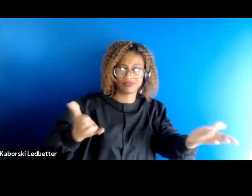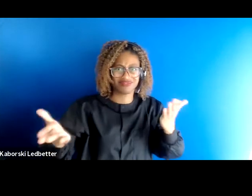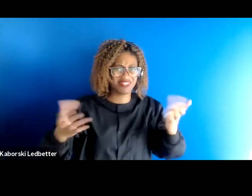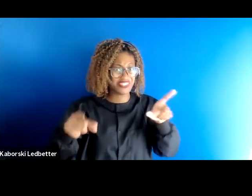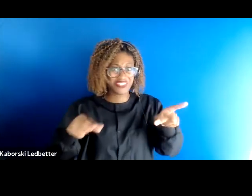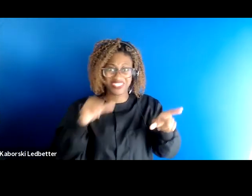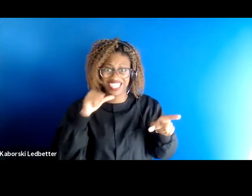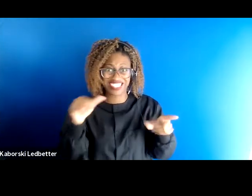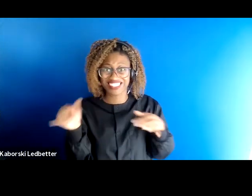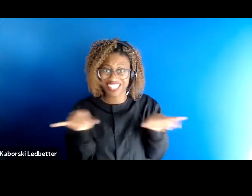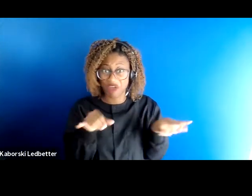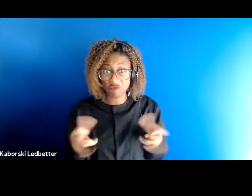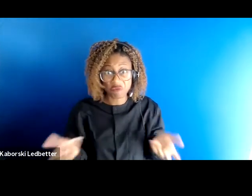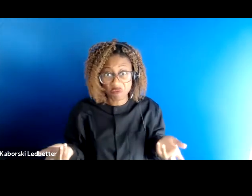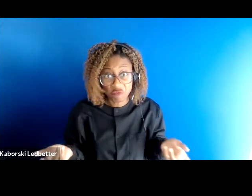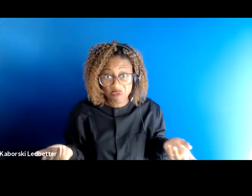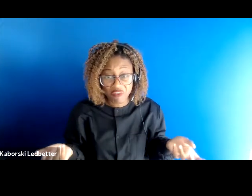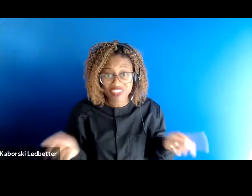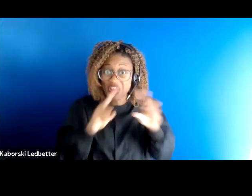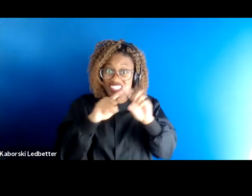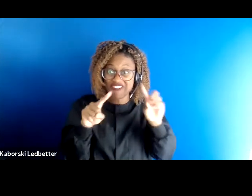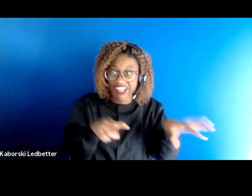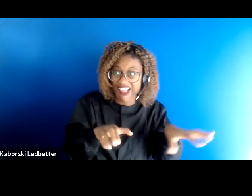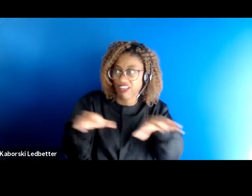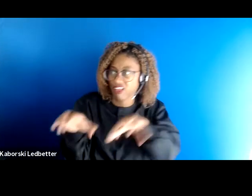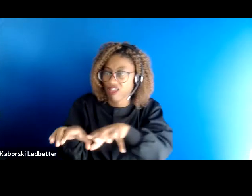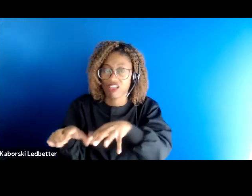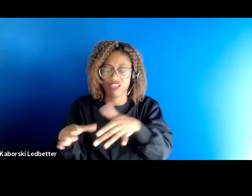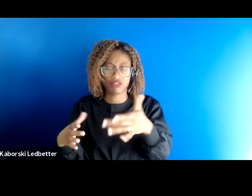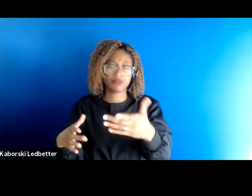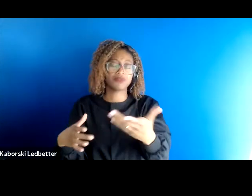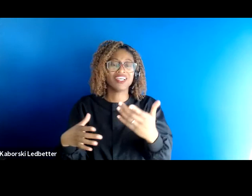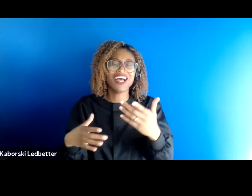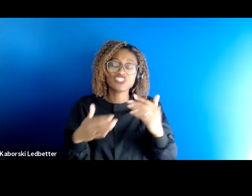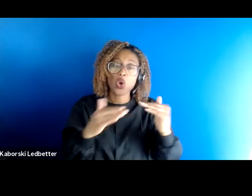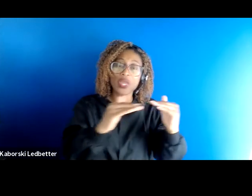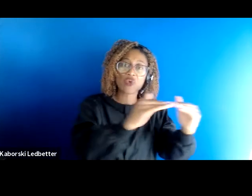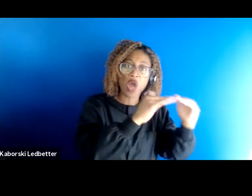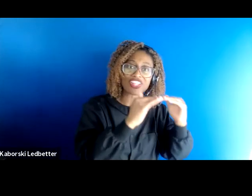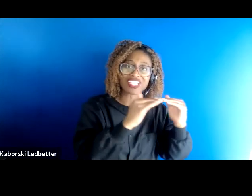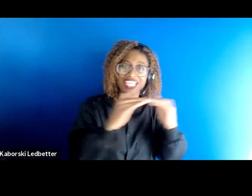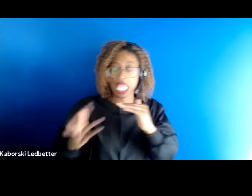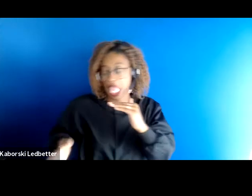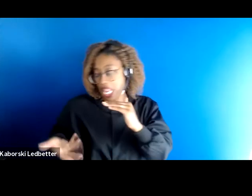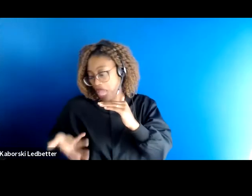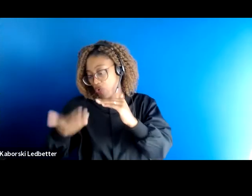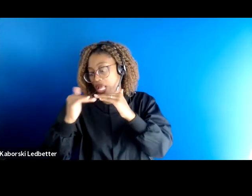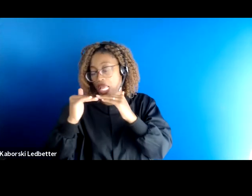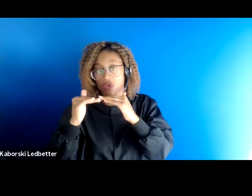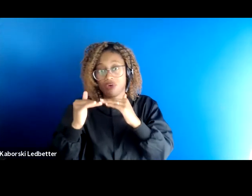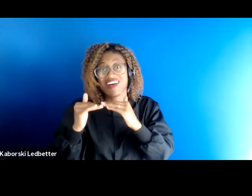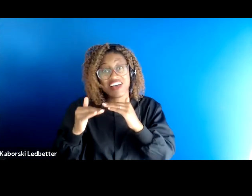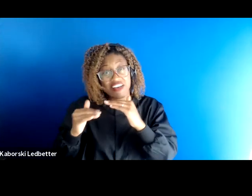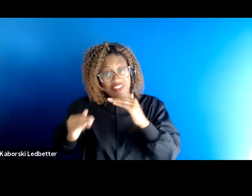so essentially the difference between equality and equity is that equity is acknowledging that we